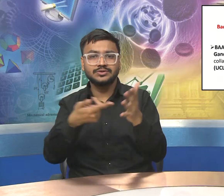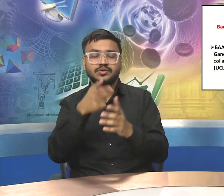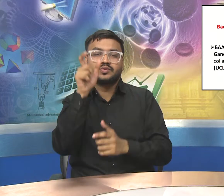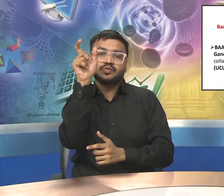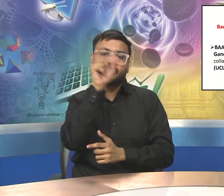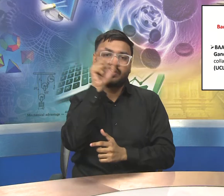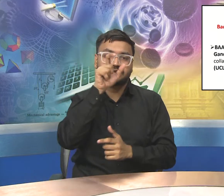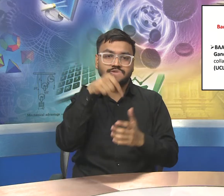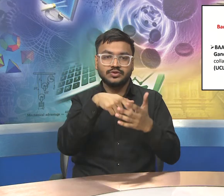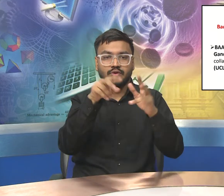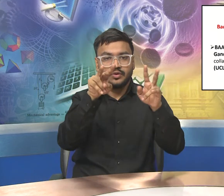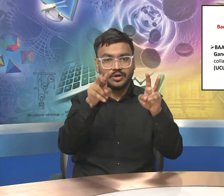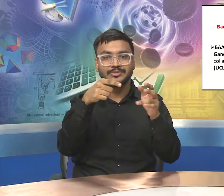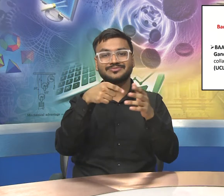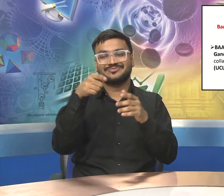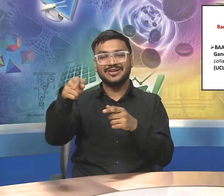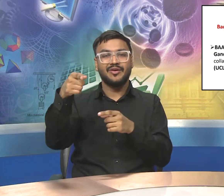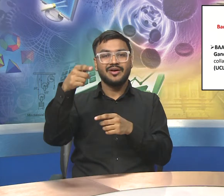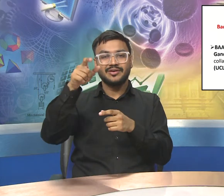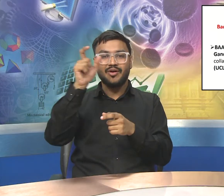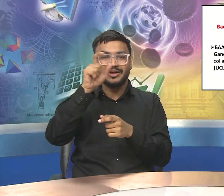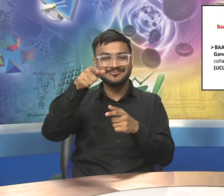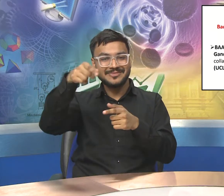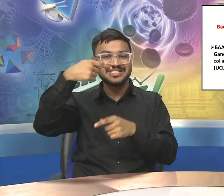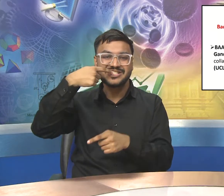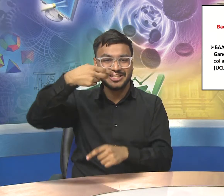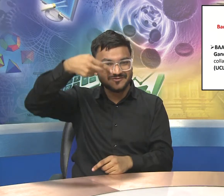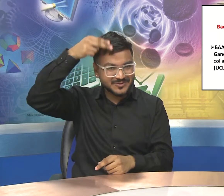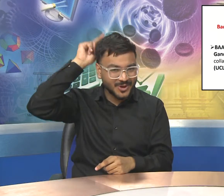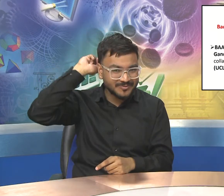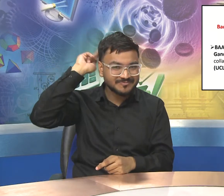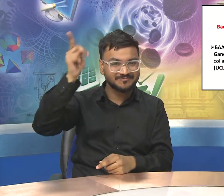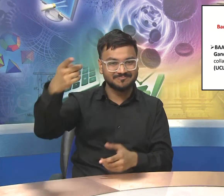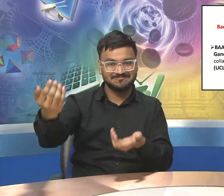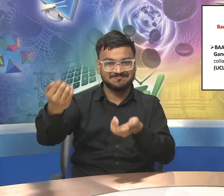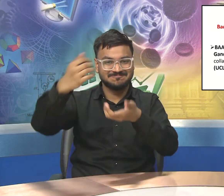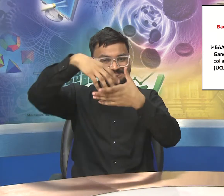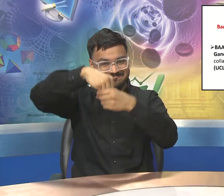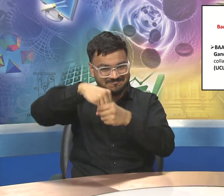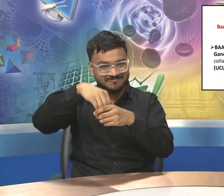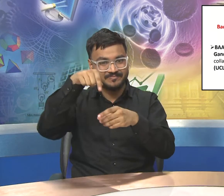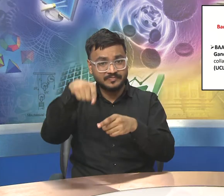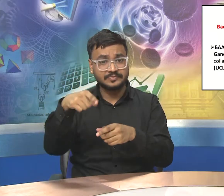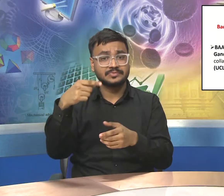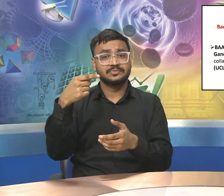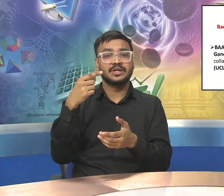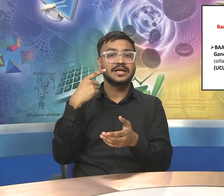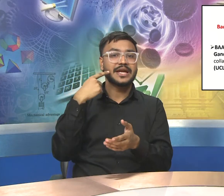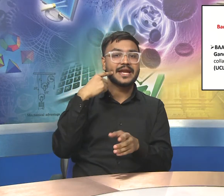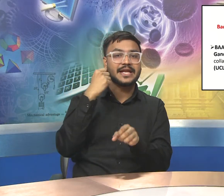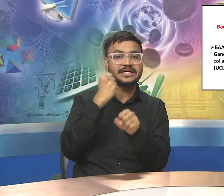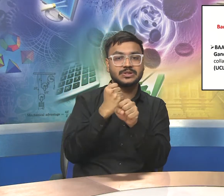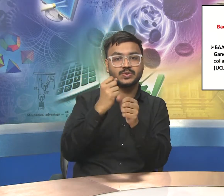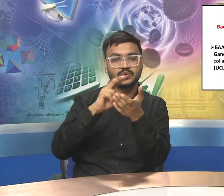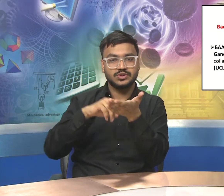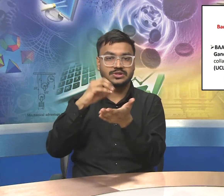This was a degree program offered by Indira Gandhi National Open University